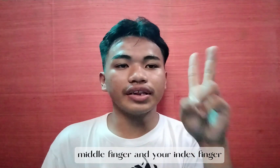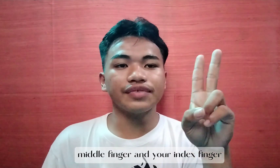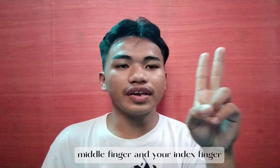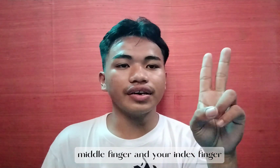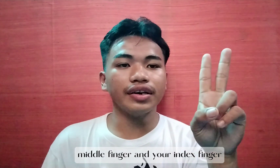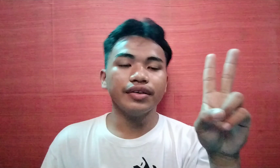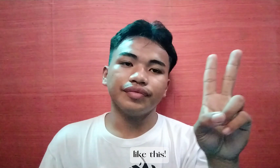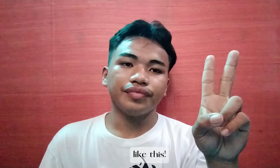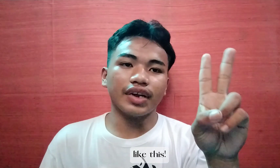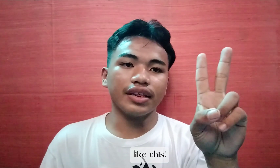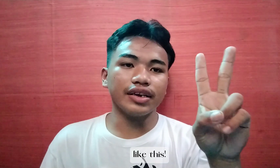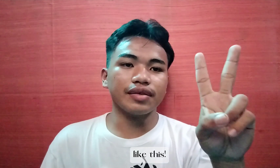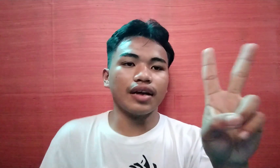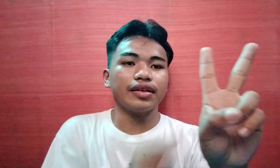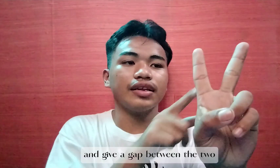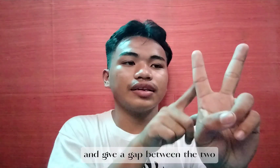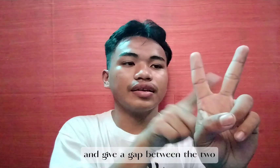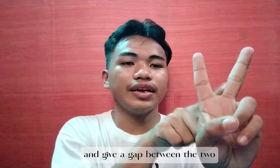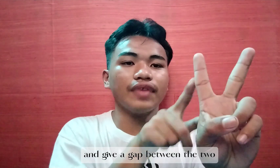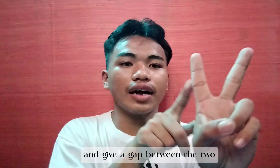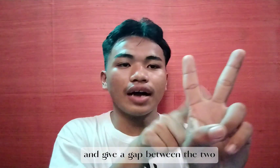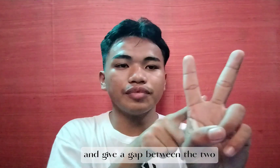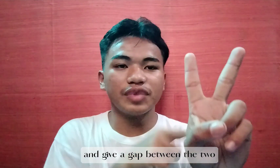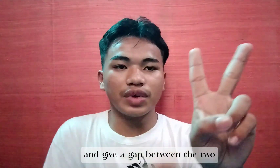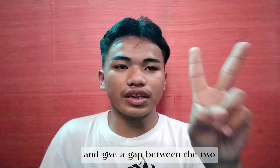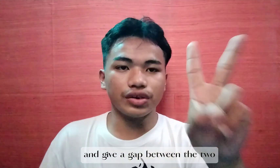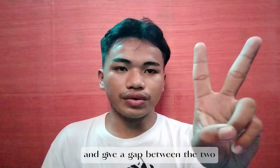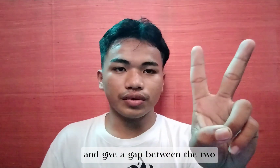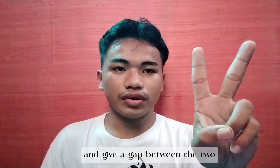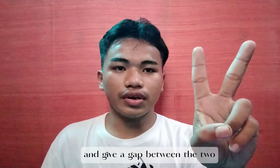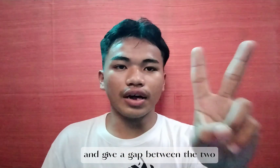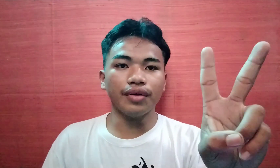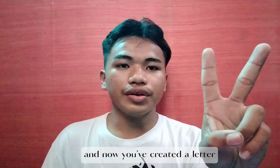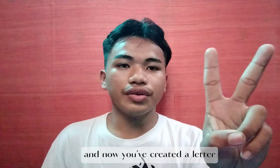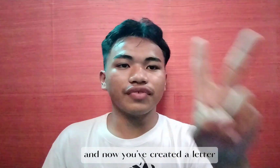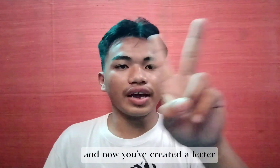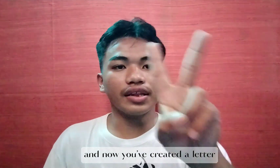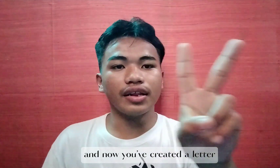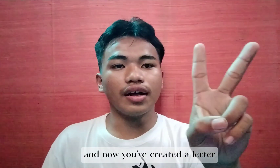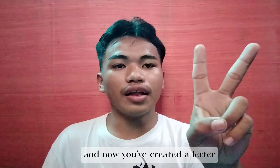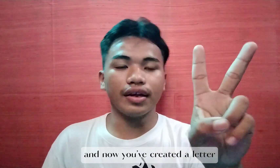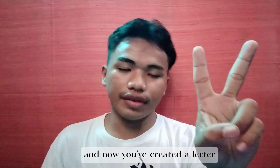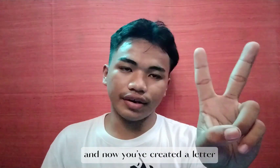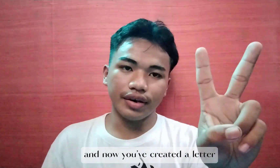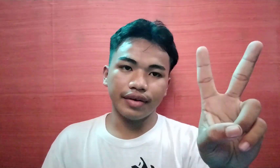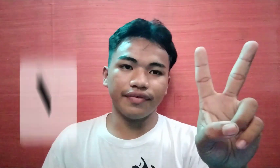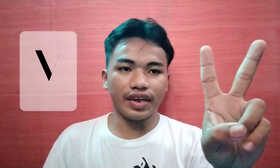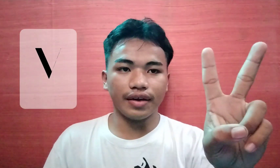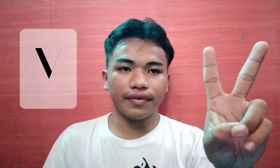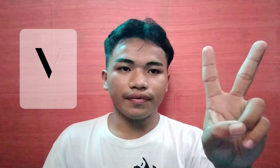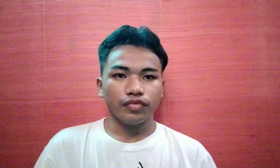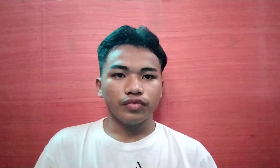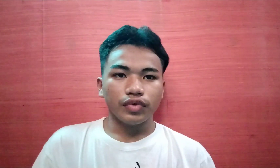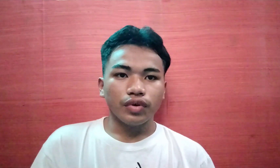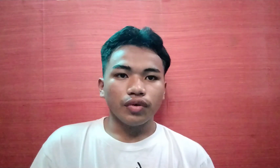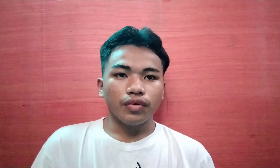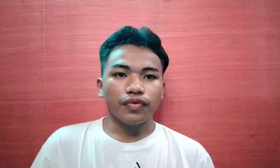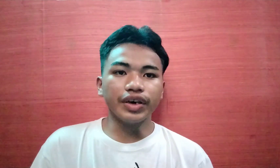index finger like this and give a gap between the two. And now you've created a letter V. For the